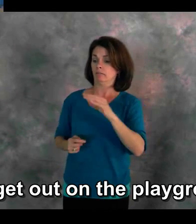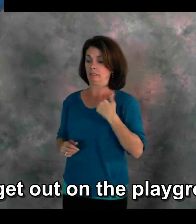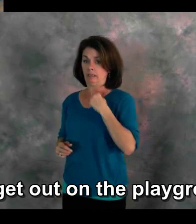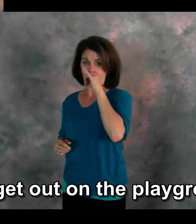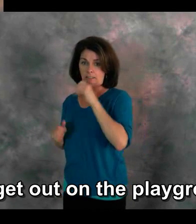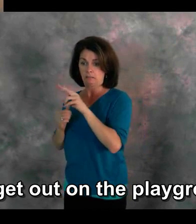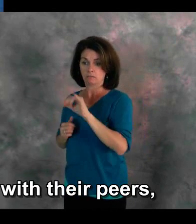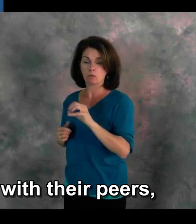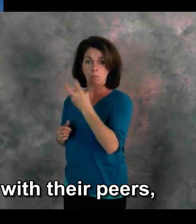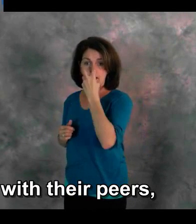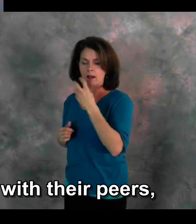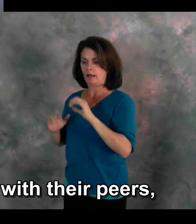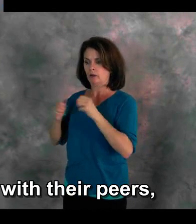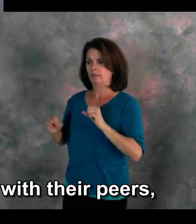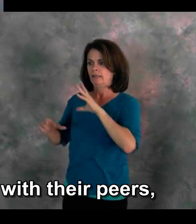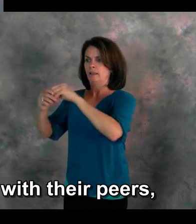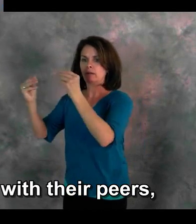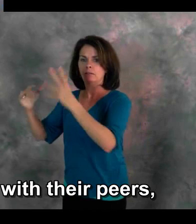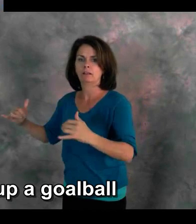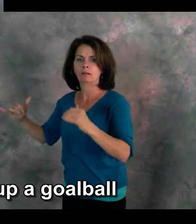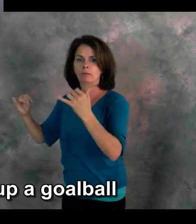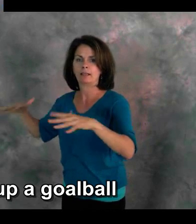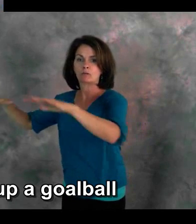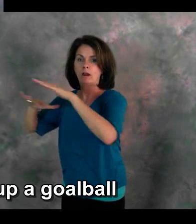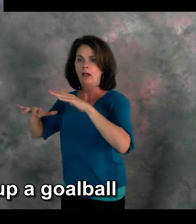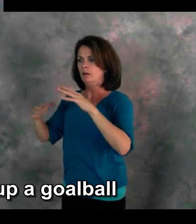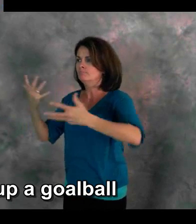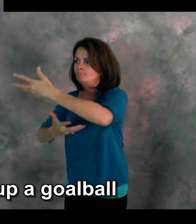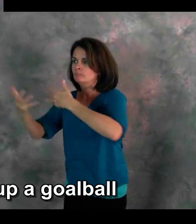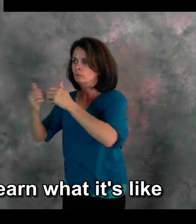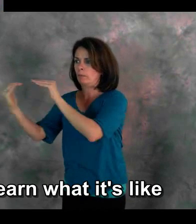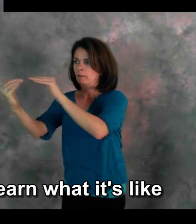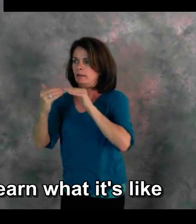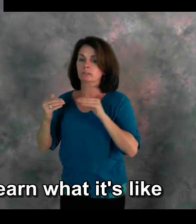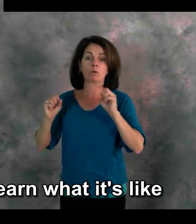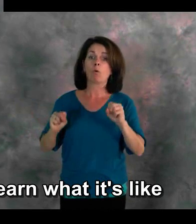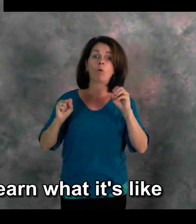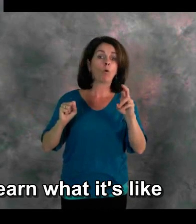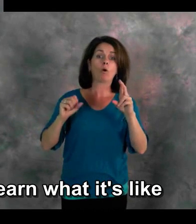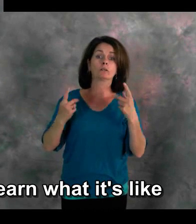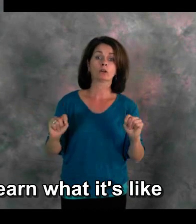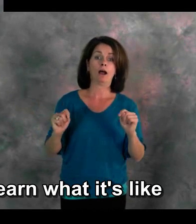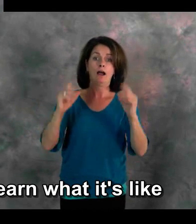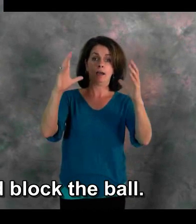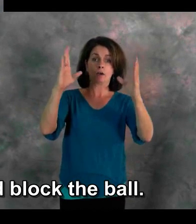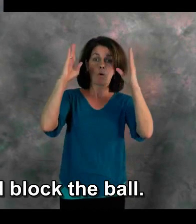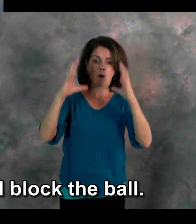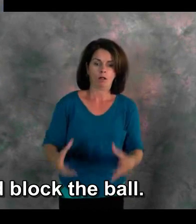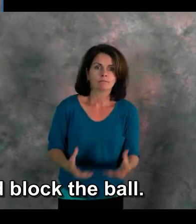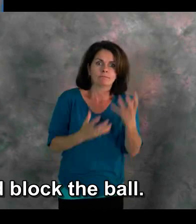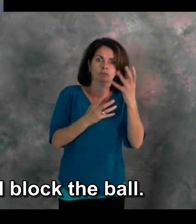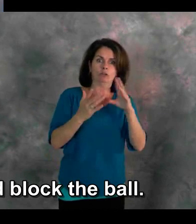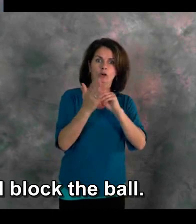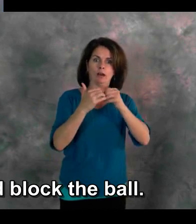can get out on the playground, or how they can play with their peers, or can they pick up a goal ball for the first time and learn what it's like to throw the ball